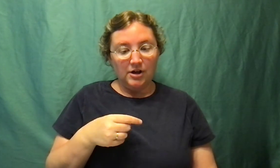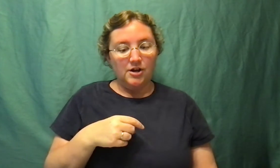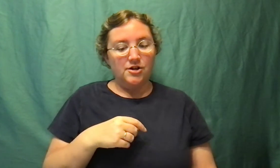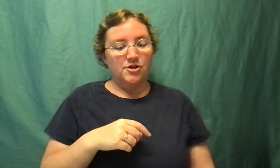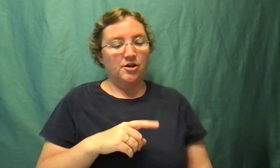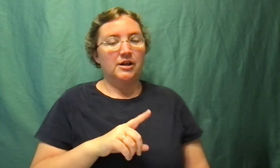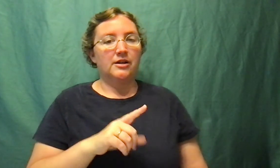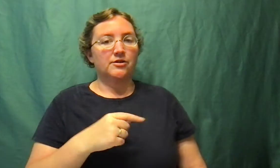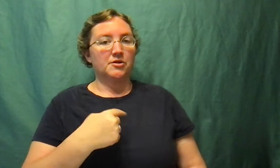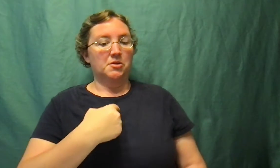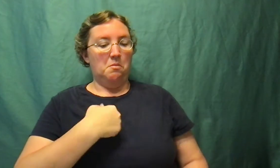Sean answers,